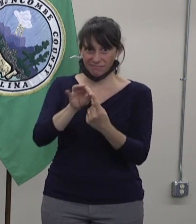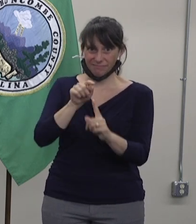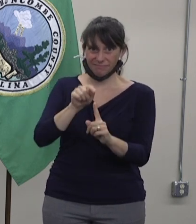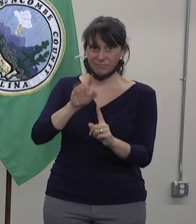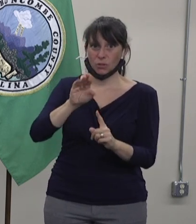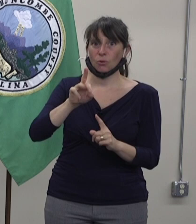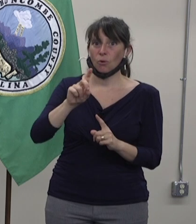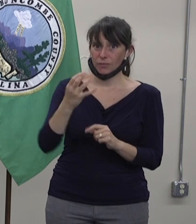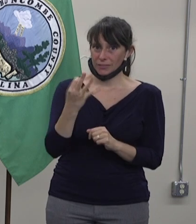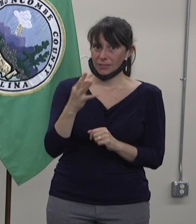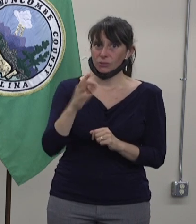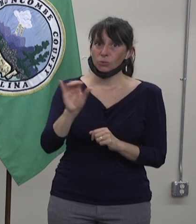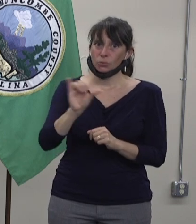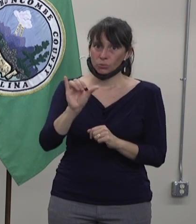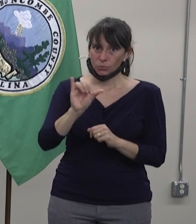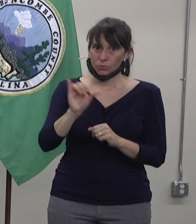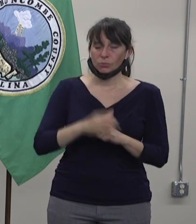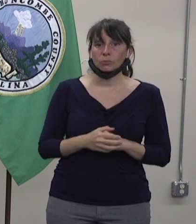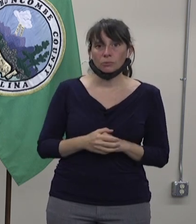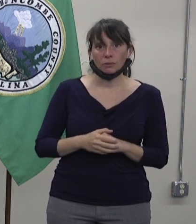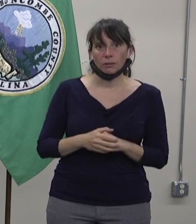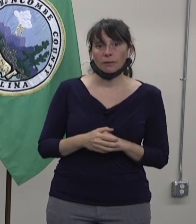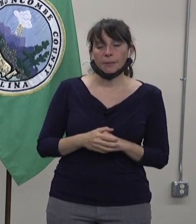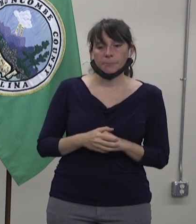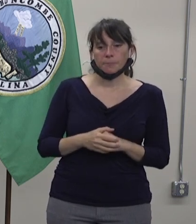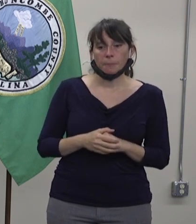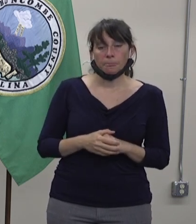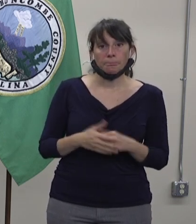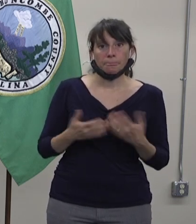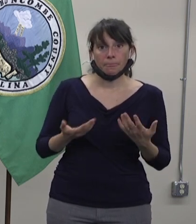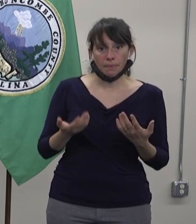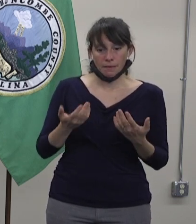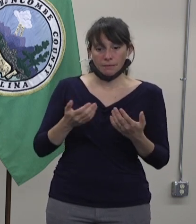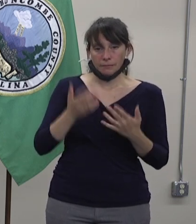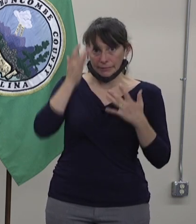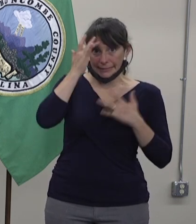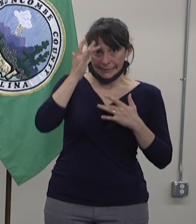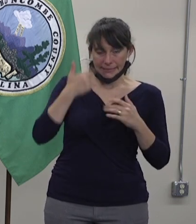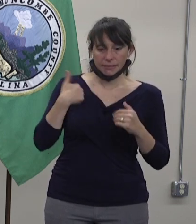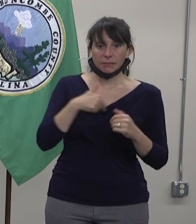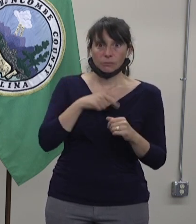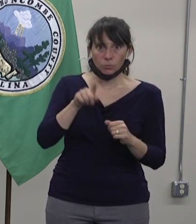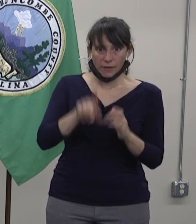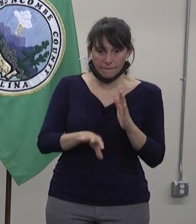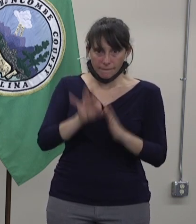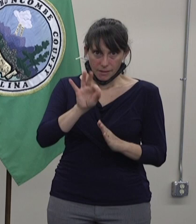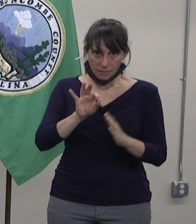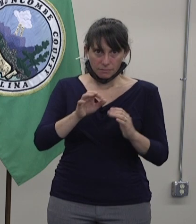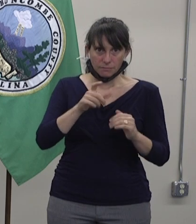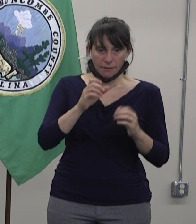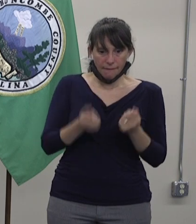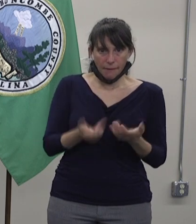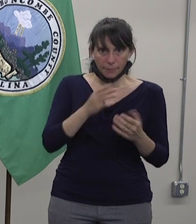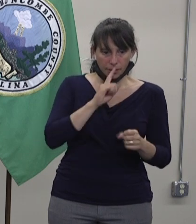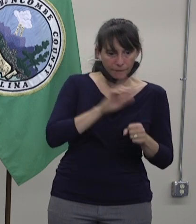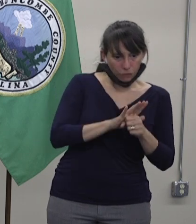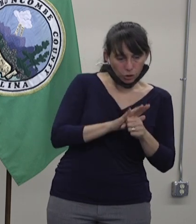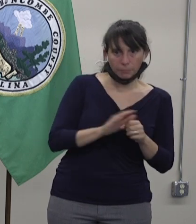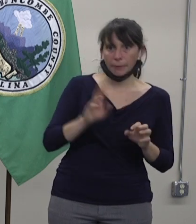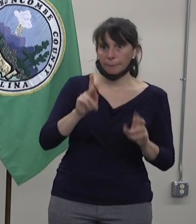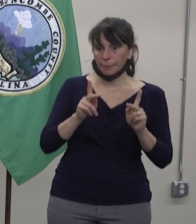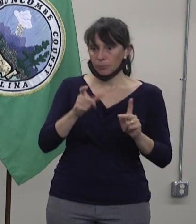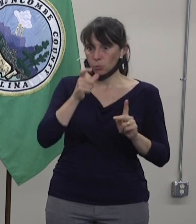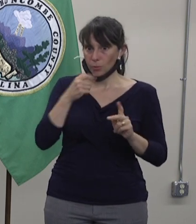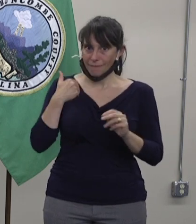We prevent disease through identifying confirmed cases and those with a risk of exposure and properly isolating